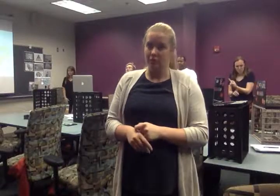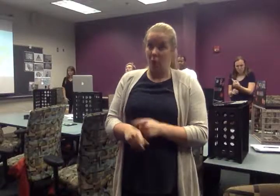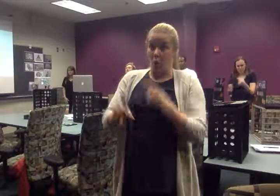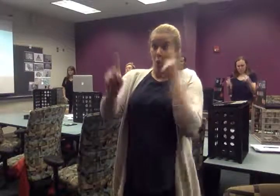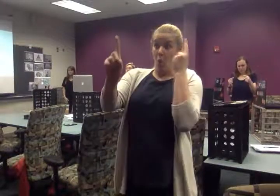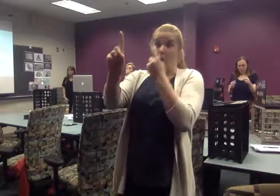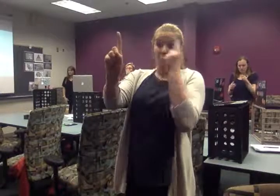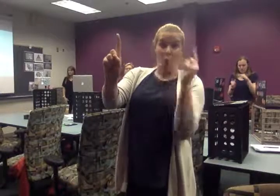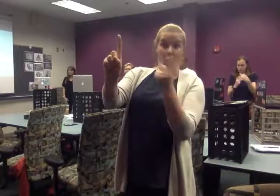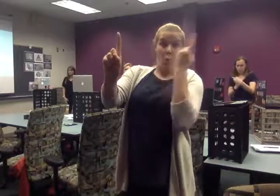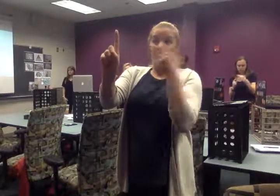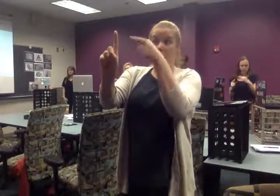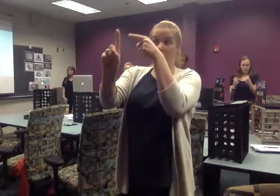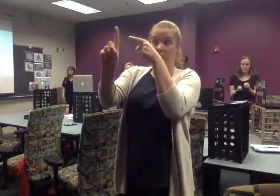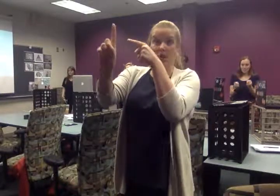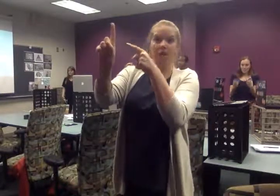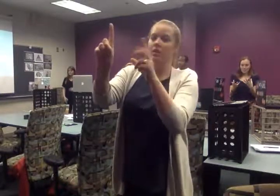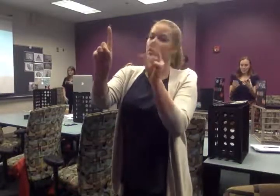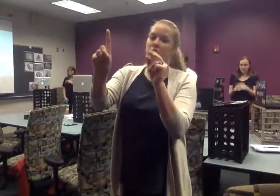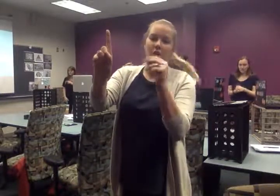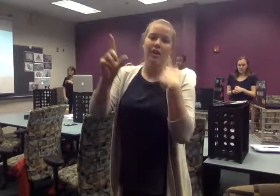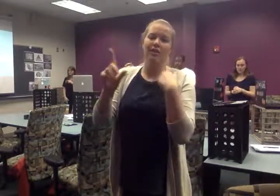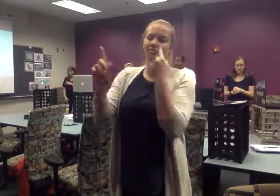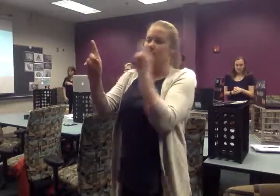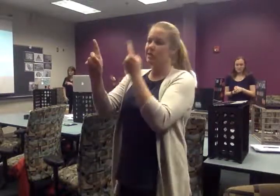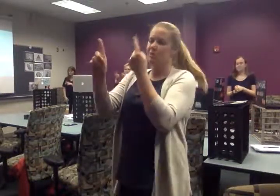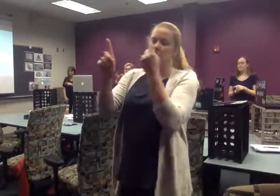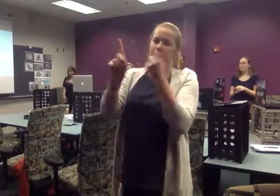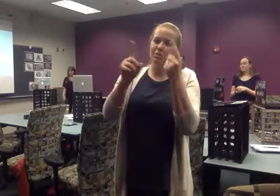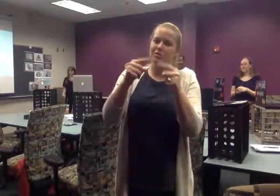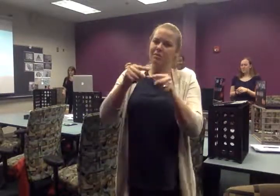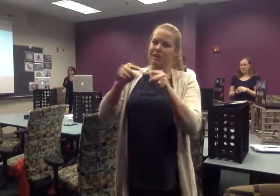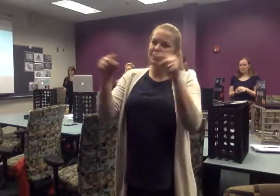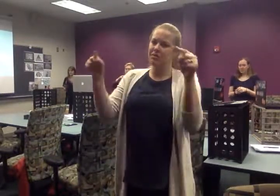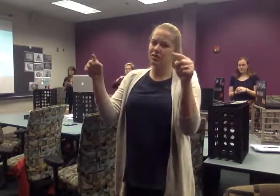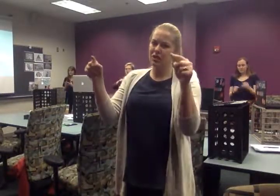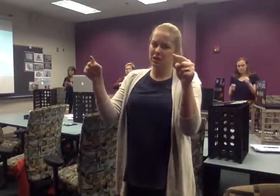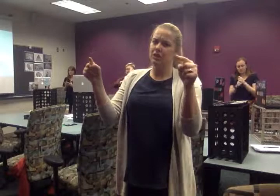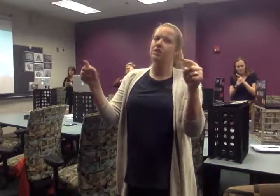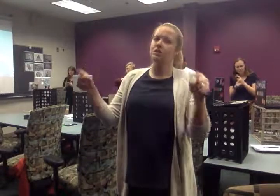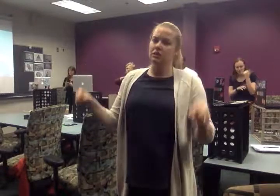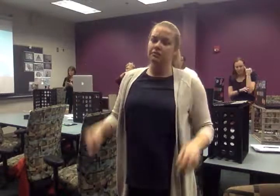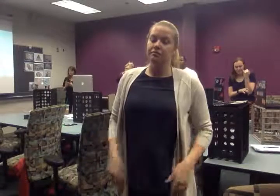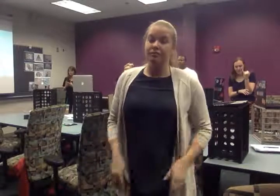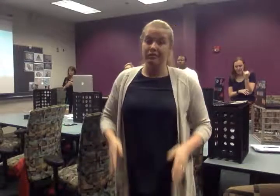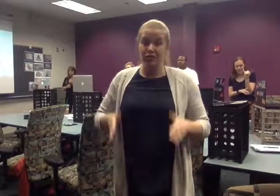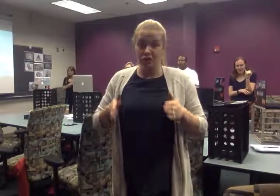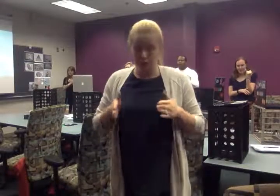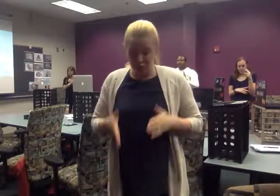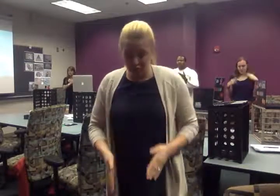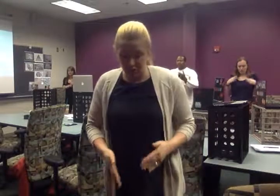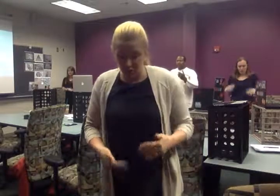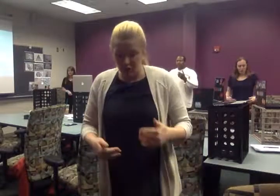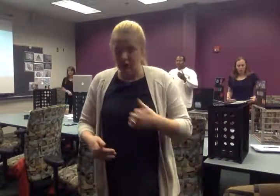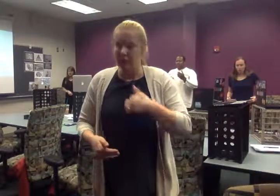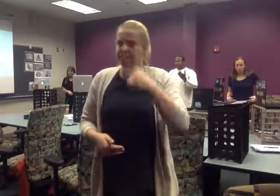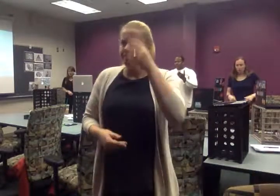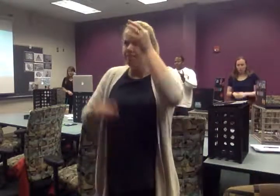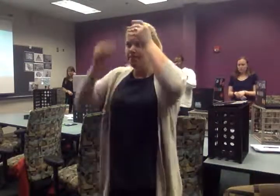world. And I do think Graeber very effectively challenges the idea that human beings are like natural, rational, economic actors who wouldn't